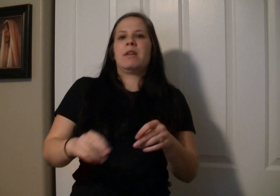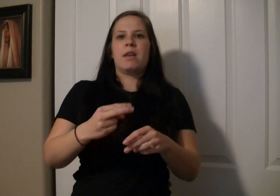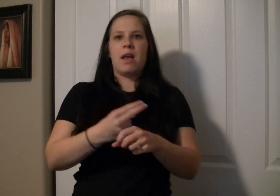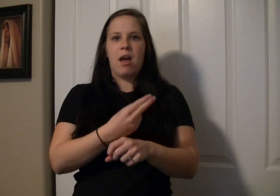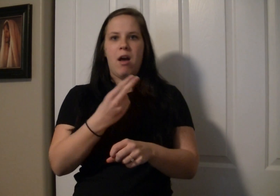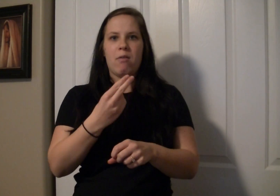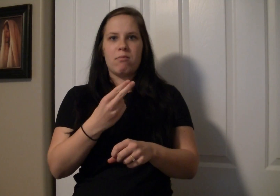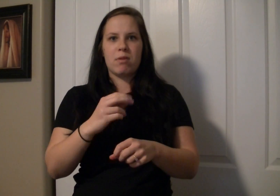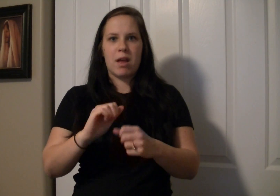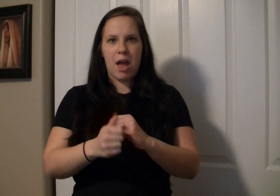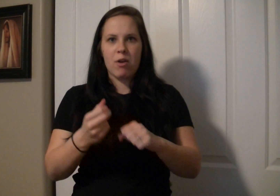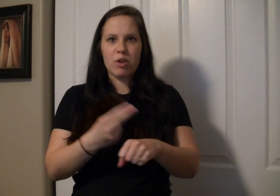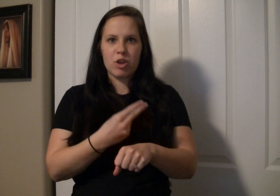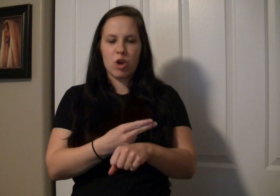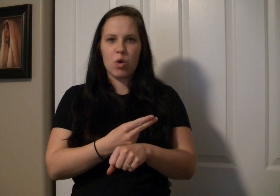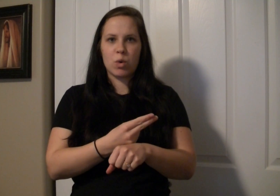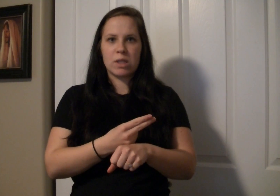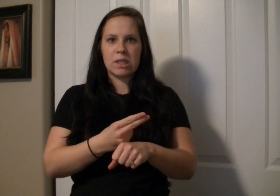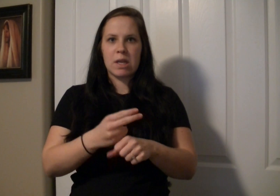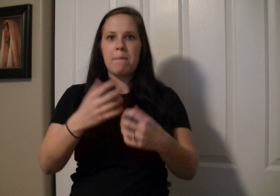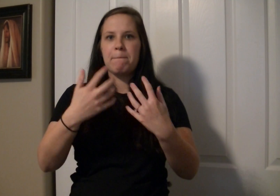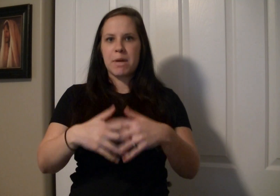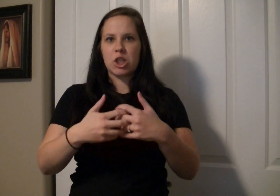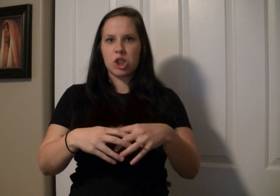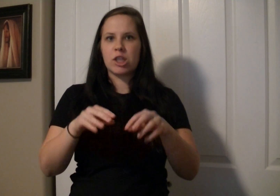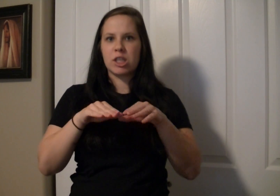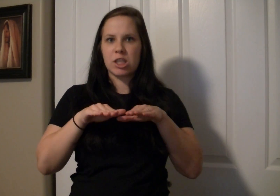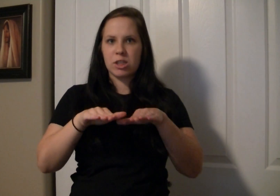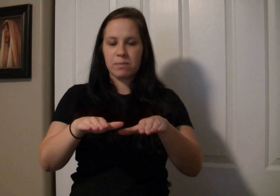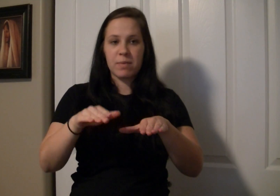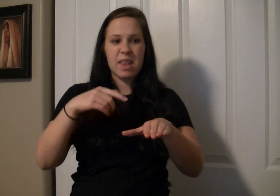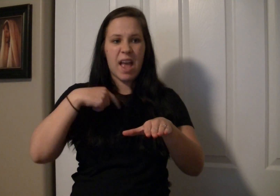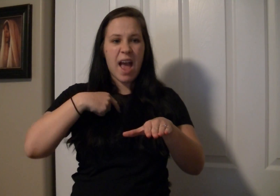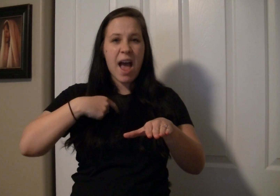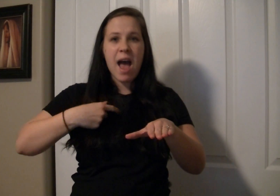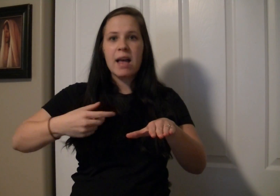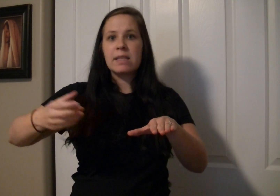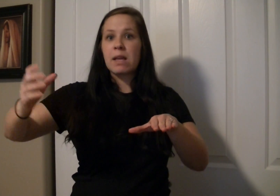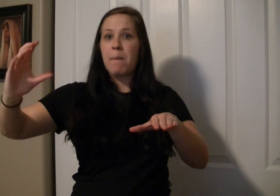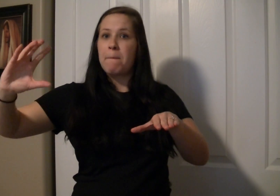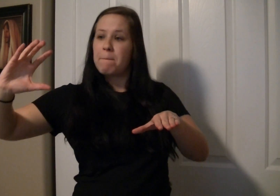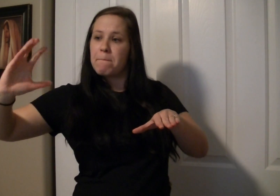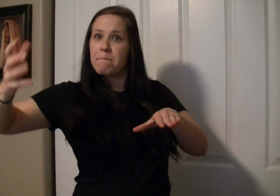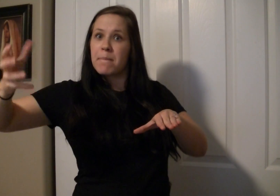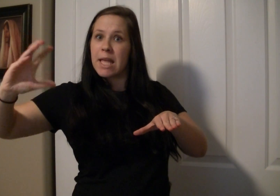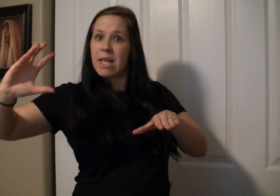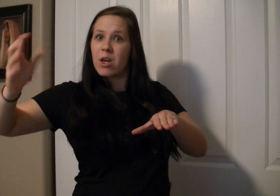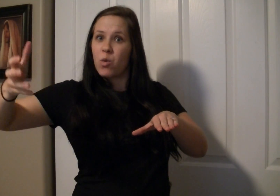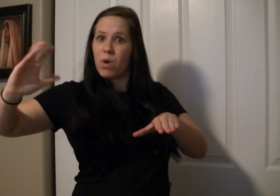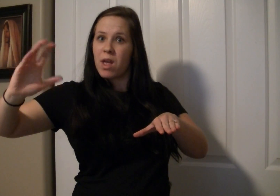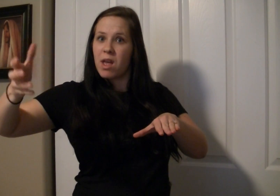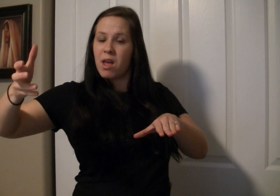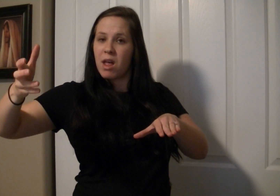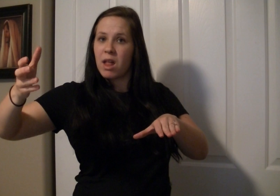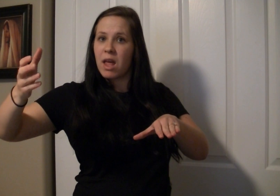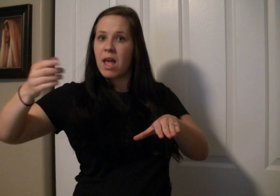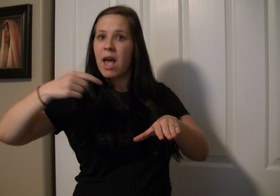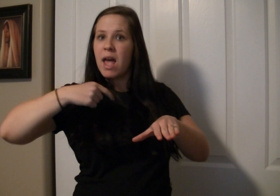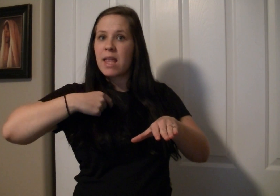wheel on the right. It has a needle and a needle foot